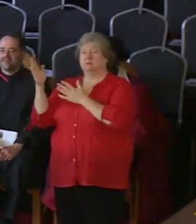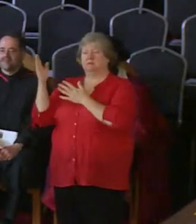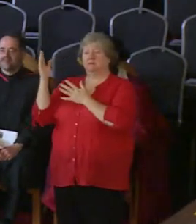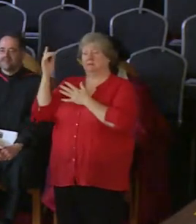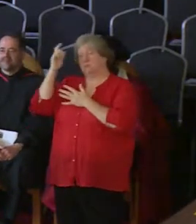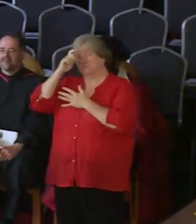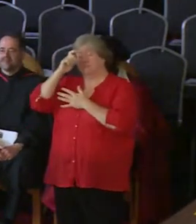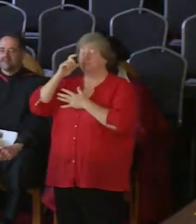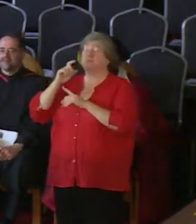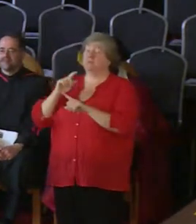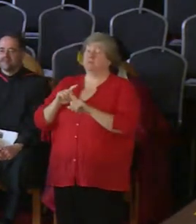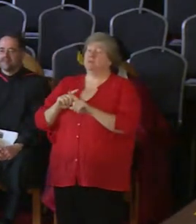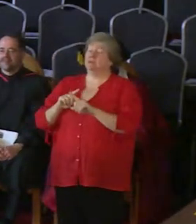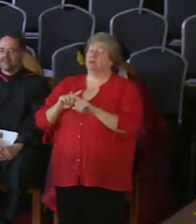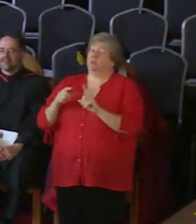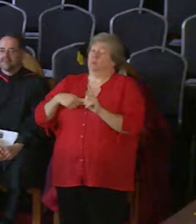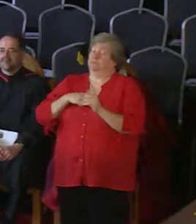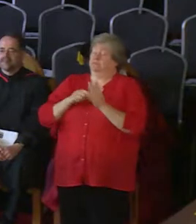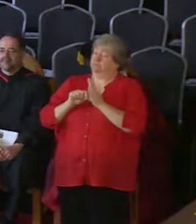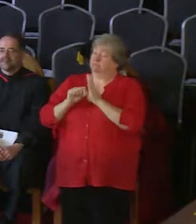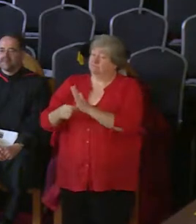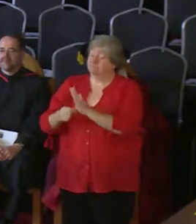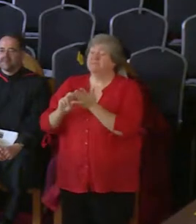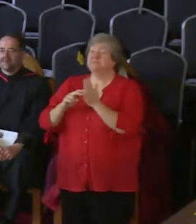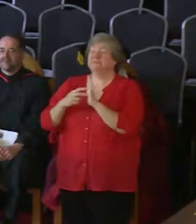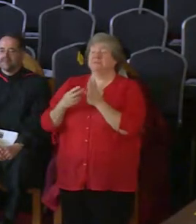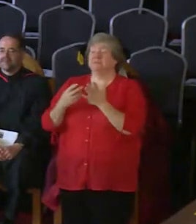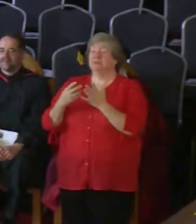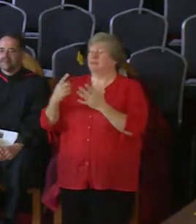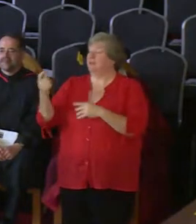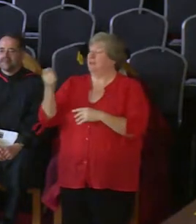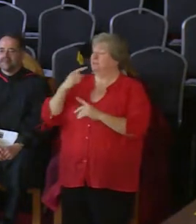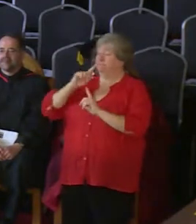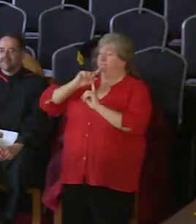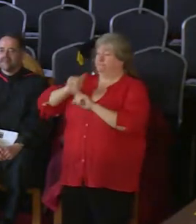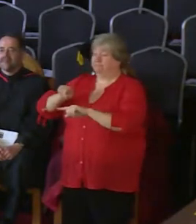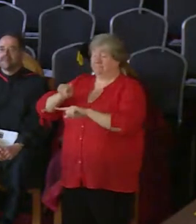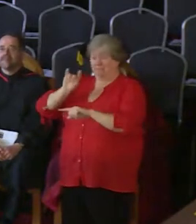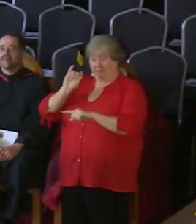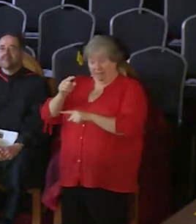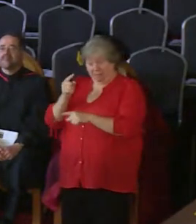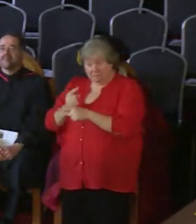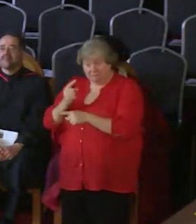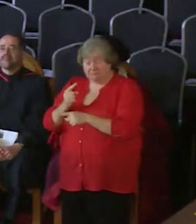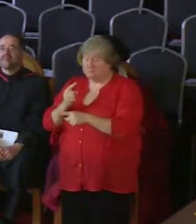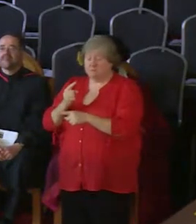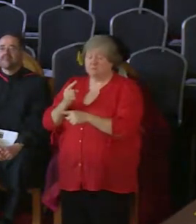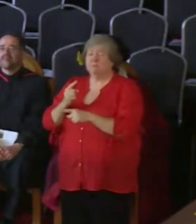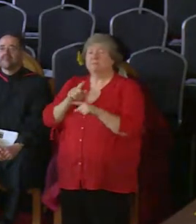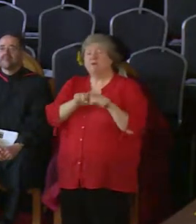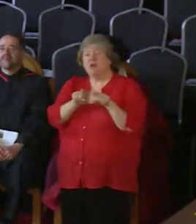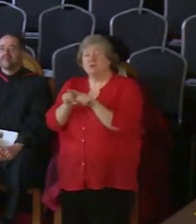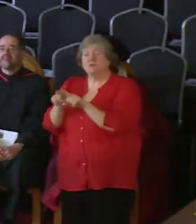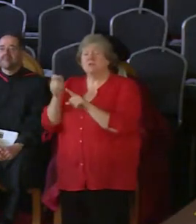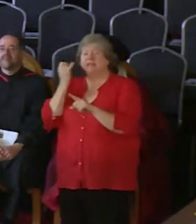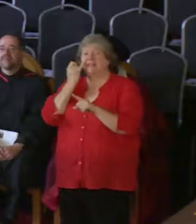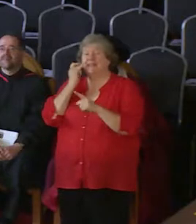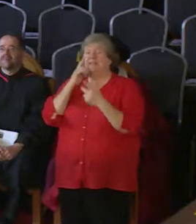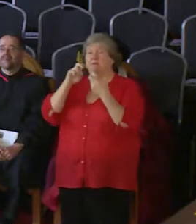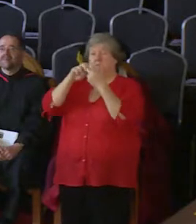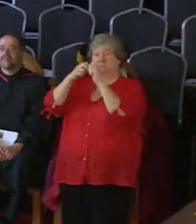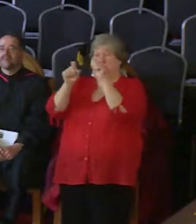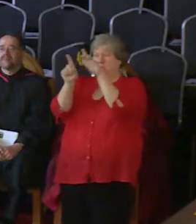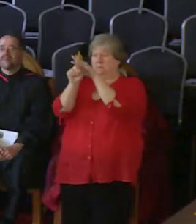We've stressed the kind of thinking that enables you not just to provide the right answers, but also, importantly, to ask the right